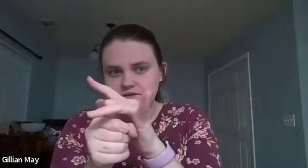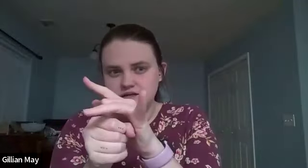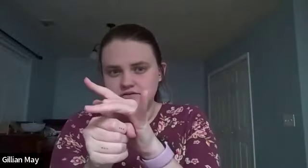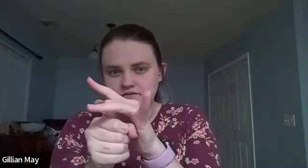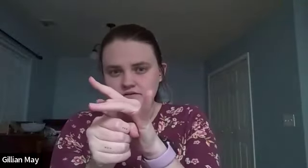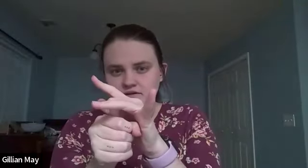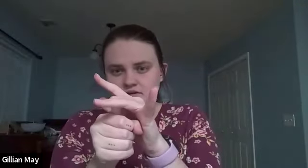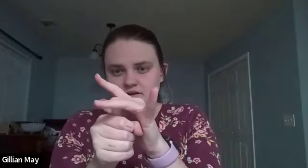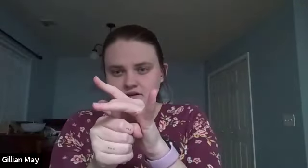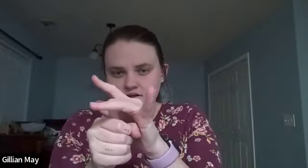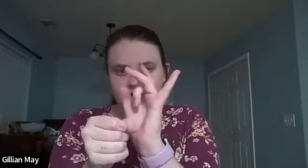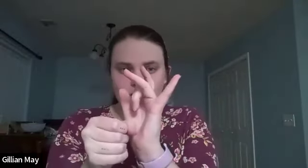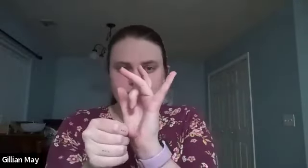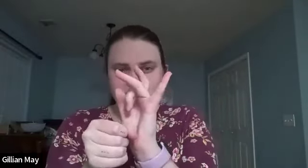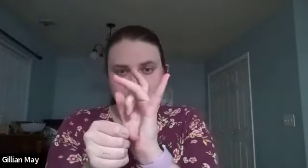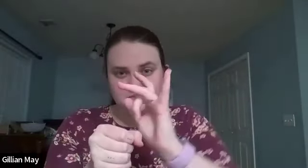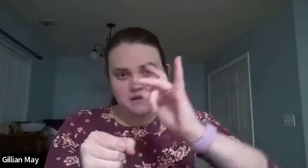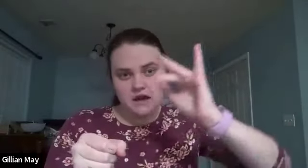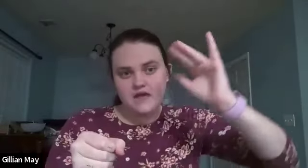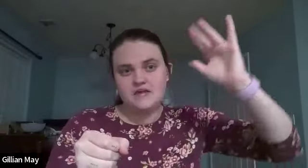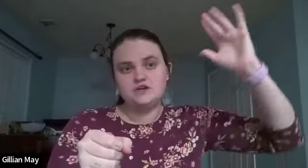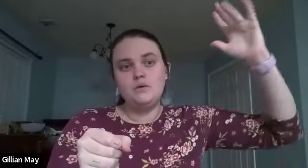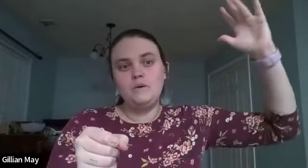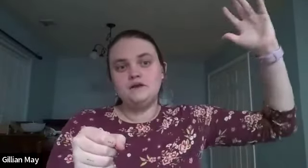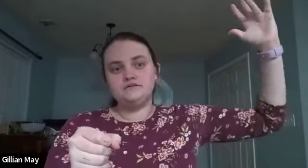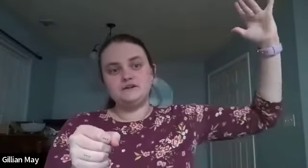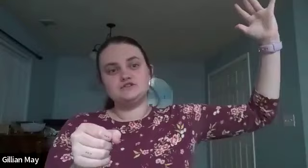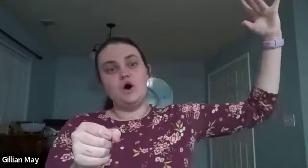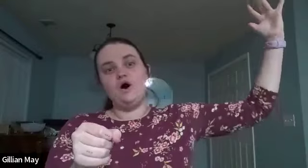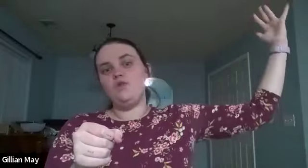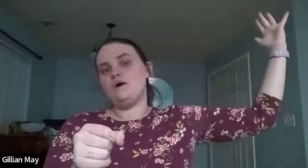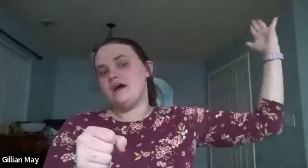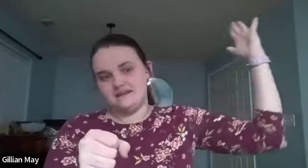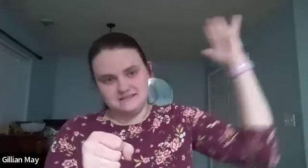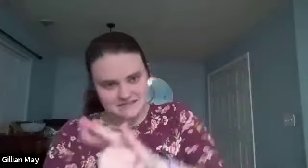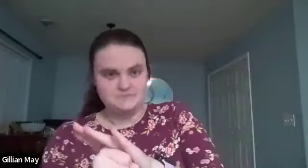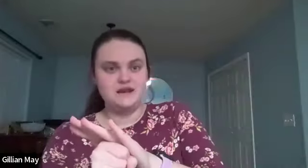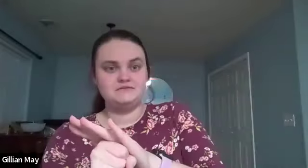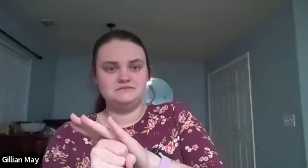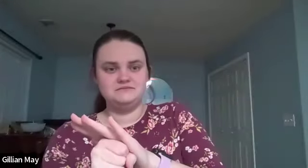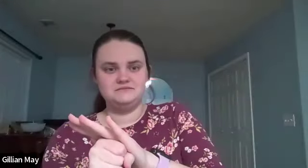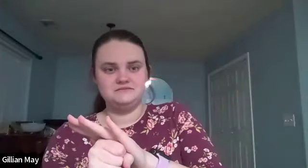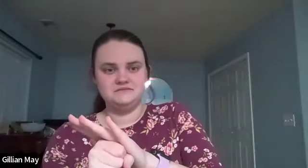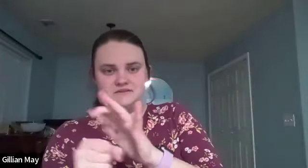week. You're going to open that tap and then you're going to wiggle your fingers all the way back and slam down.